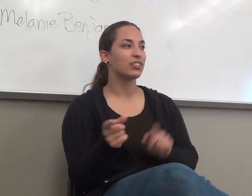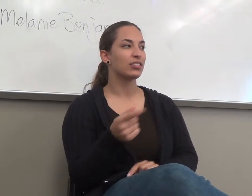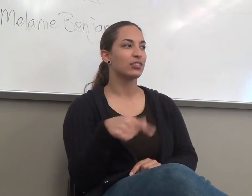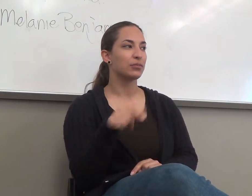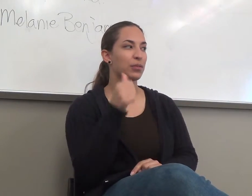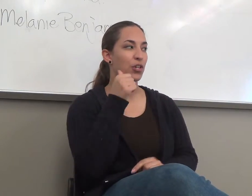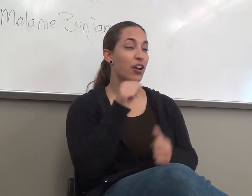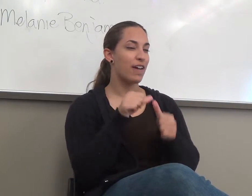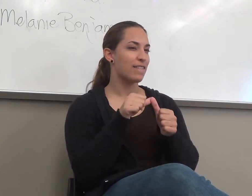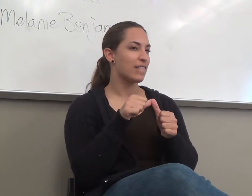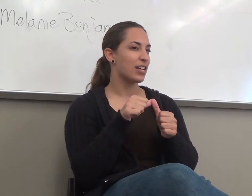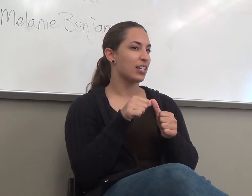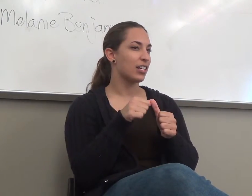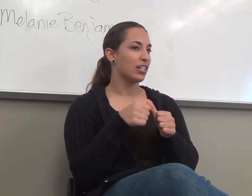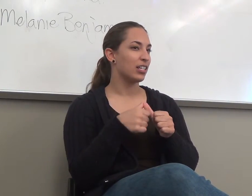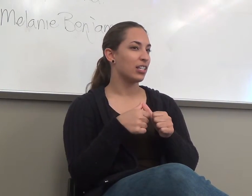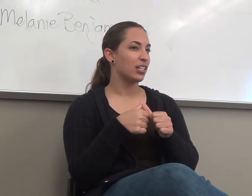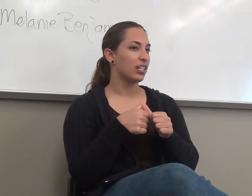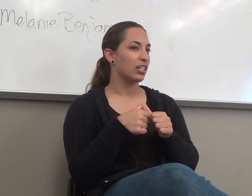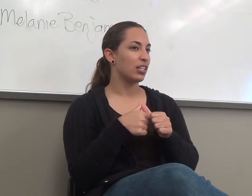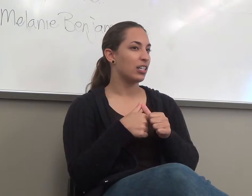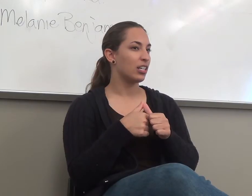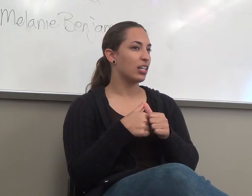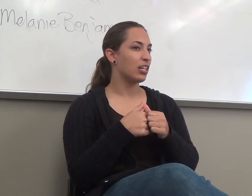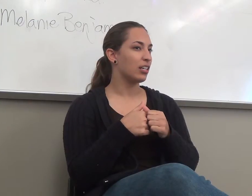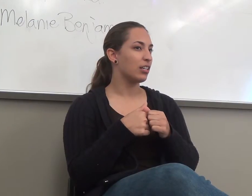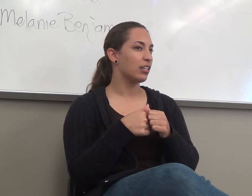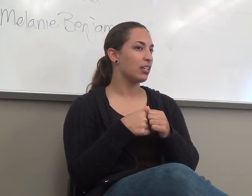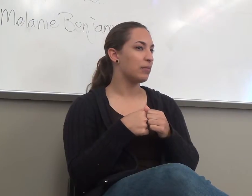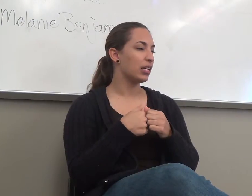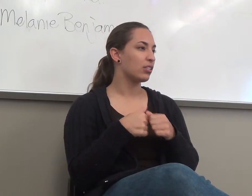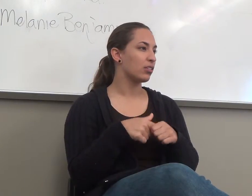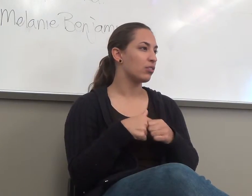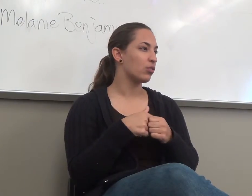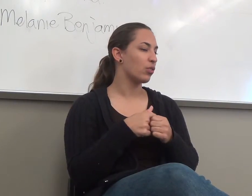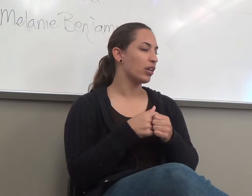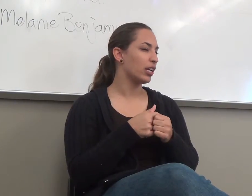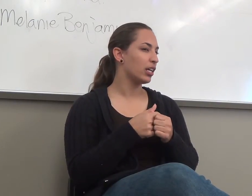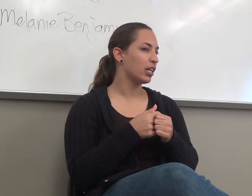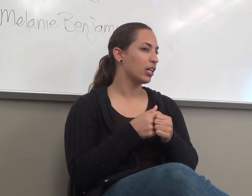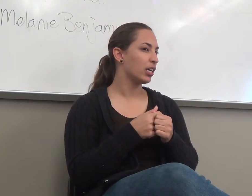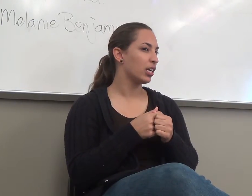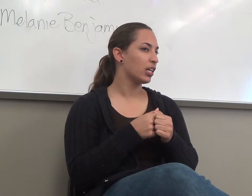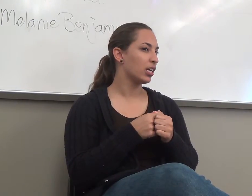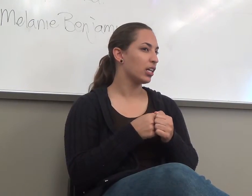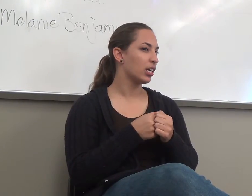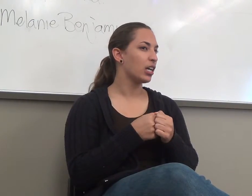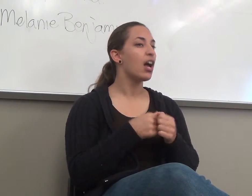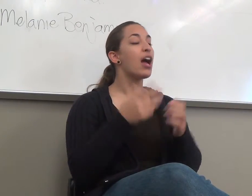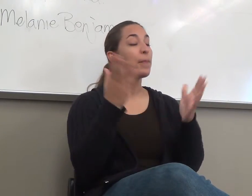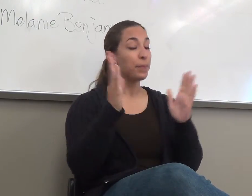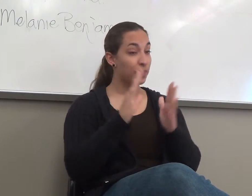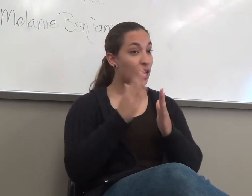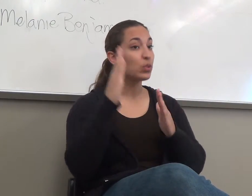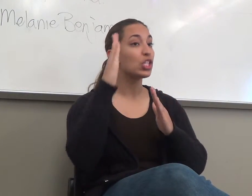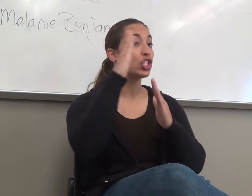It was a dominant impression in, It makes the story. yeah, it was a dominant impression in the description